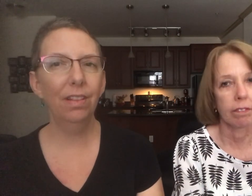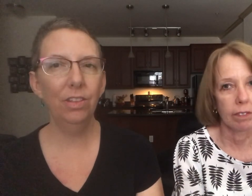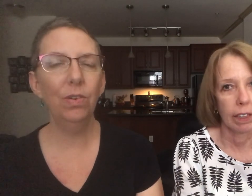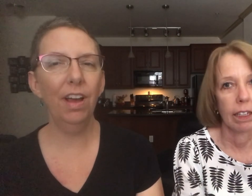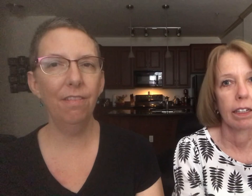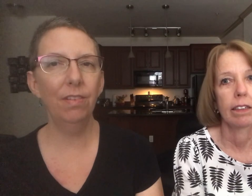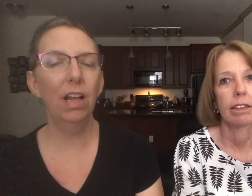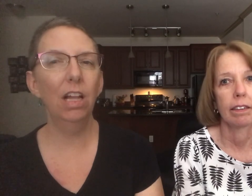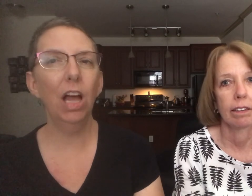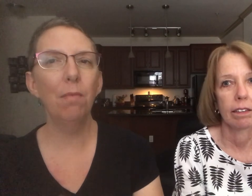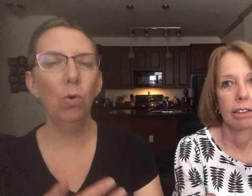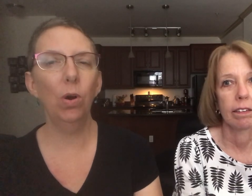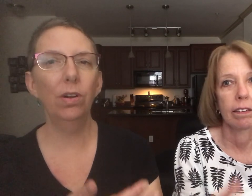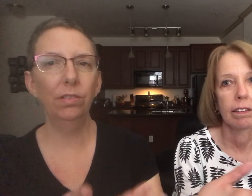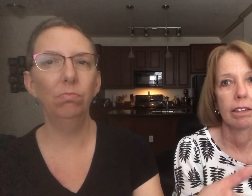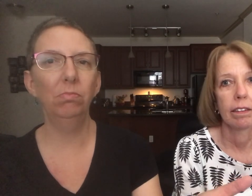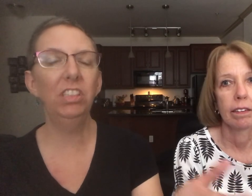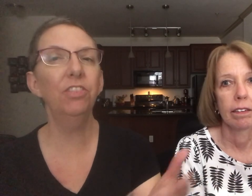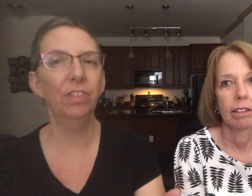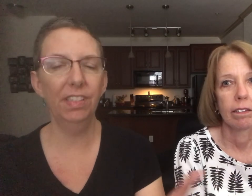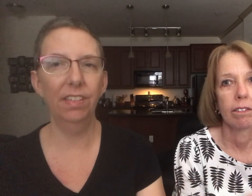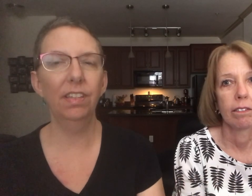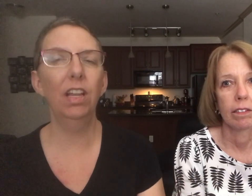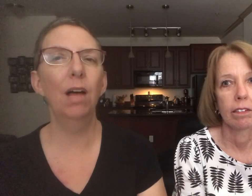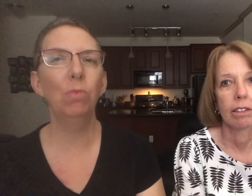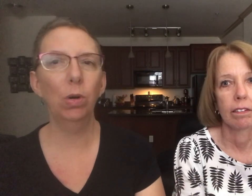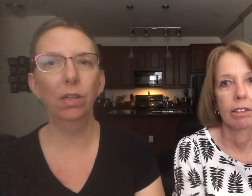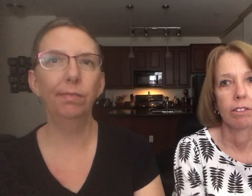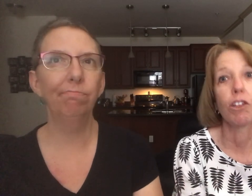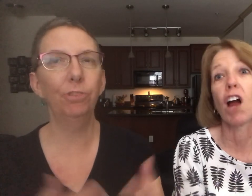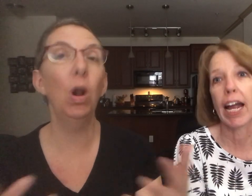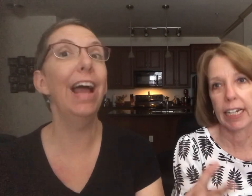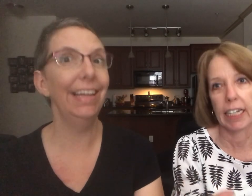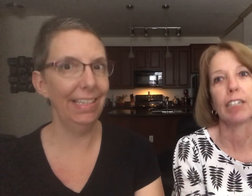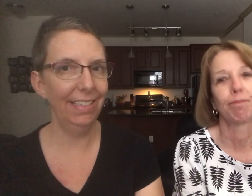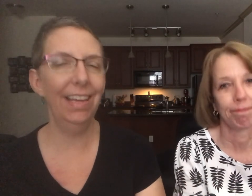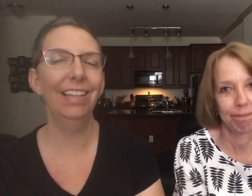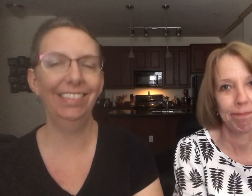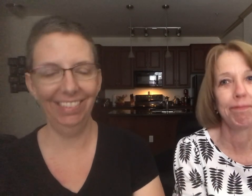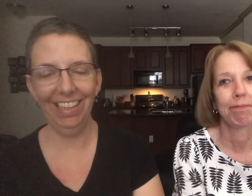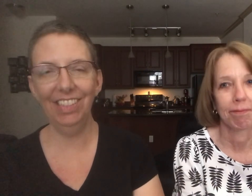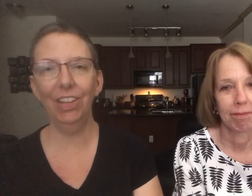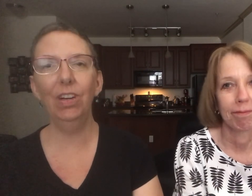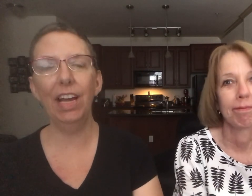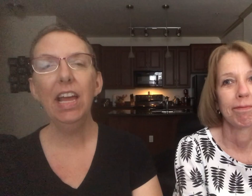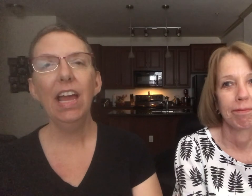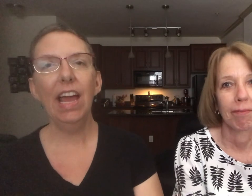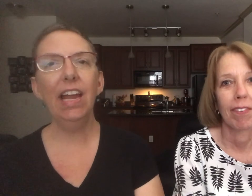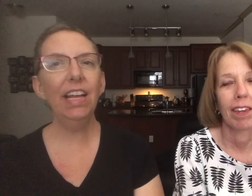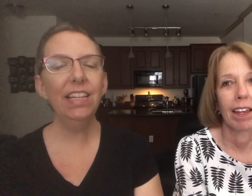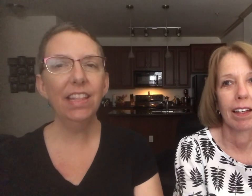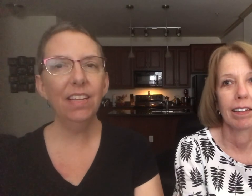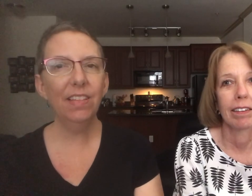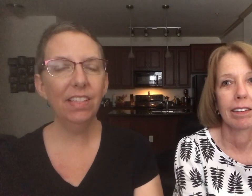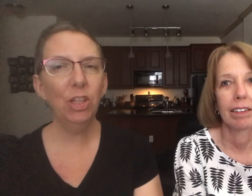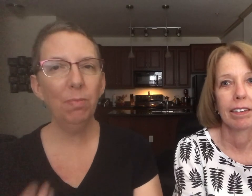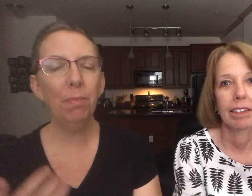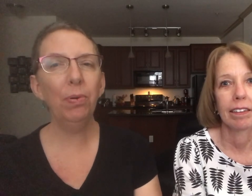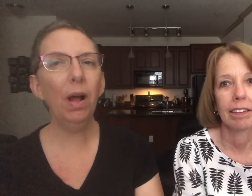you have a lot more differences, a lot more variety. Yes, yes, okay. And I didn't think of this either, but